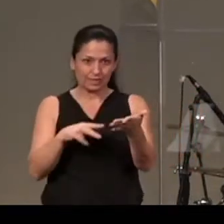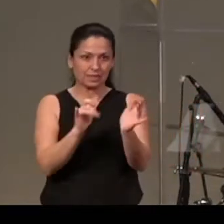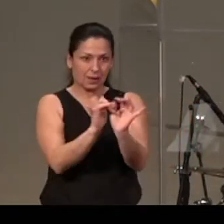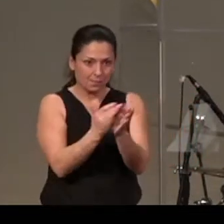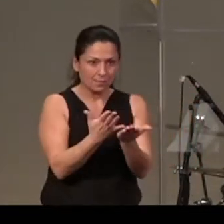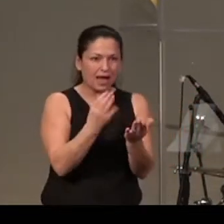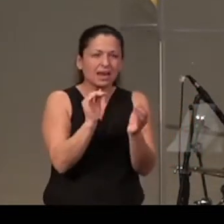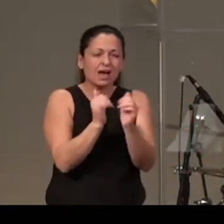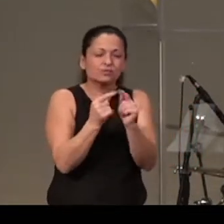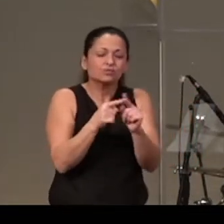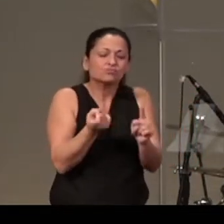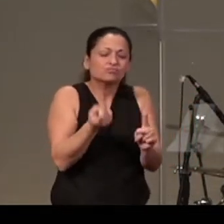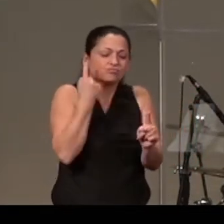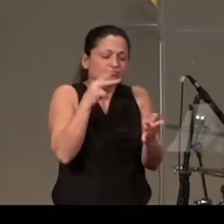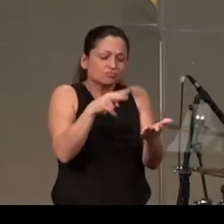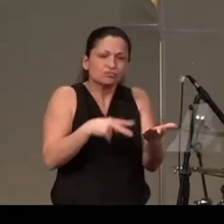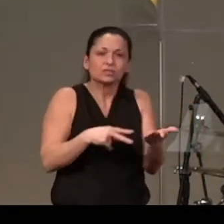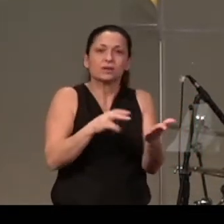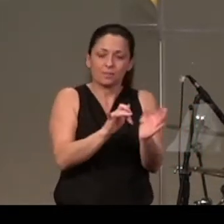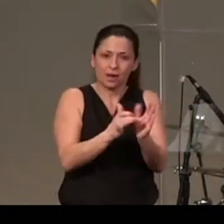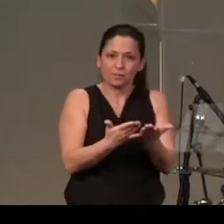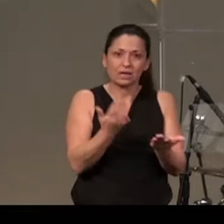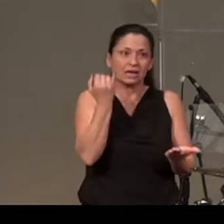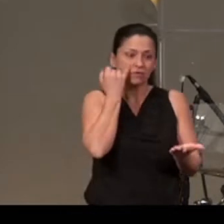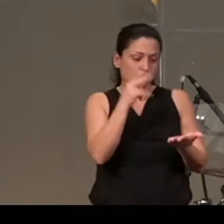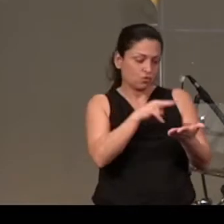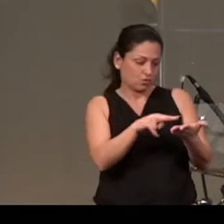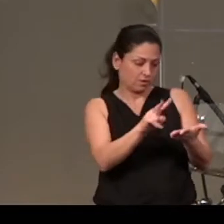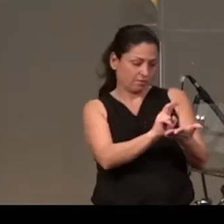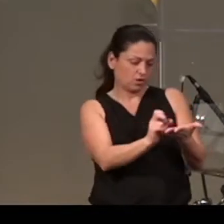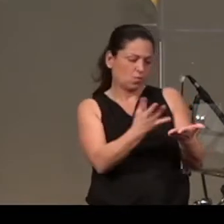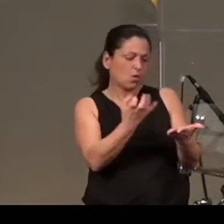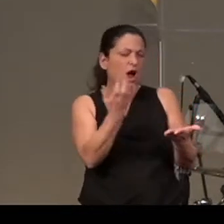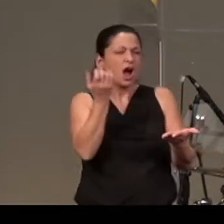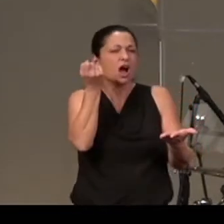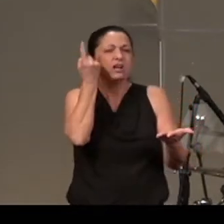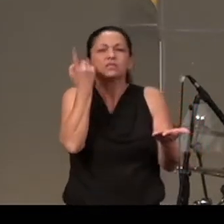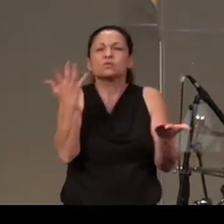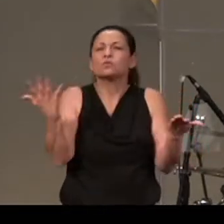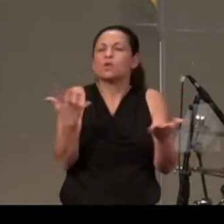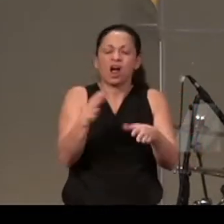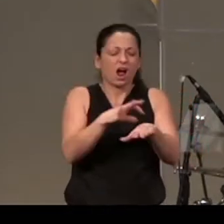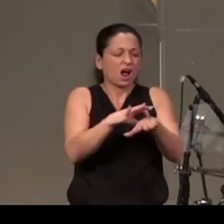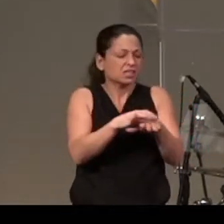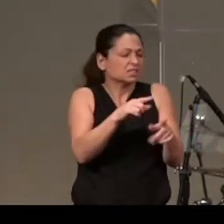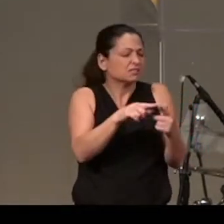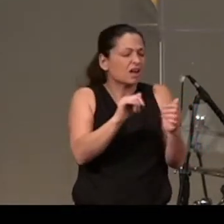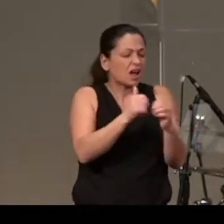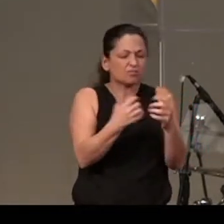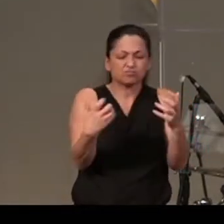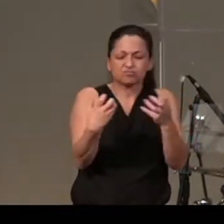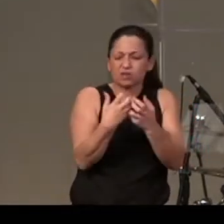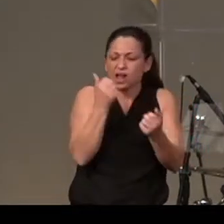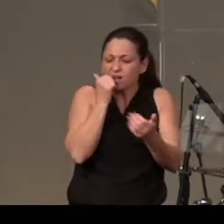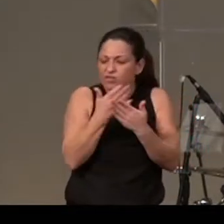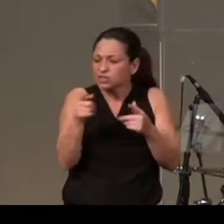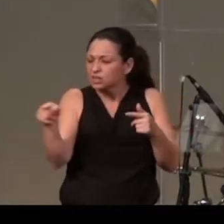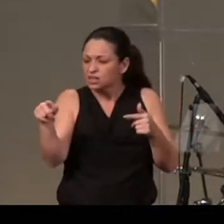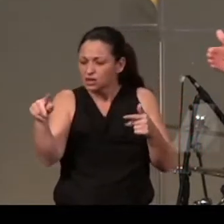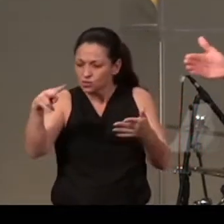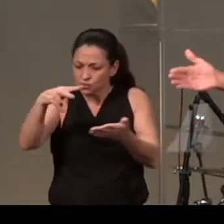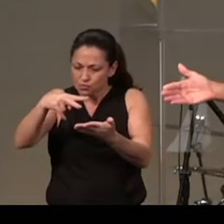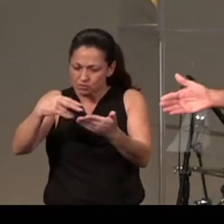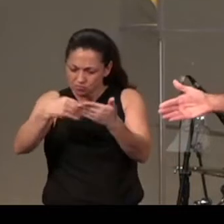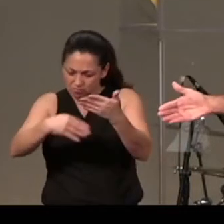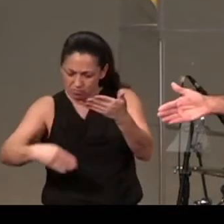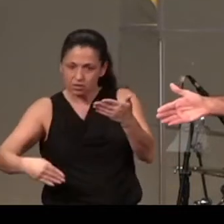If you read a verse, you want to ask, what is the context of that verse? How does that verse fit in the wider context? And how does that fit into the flow